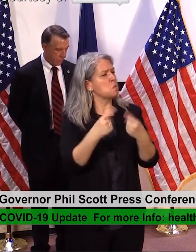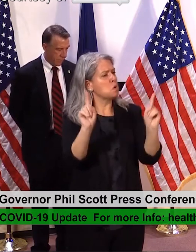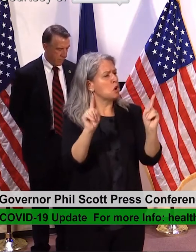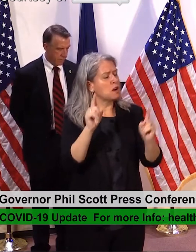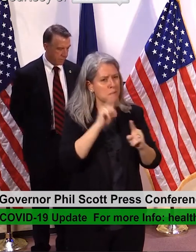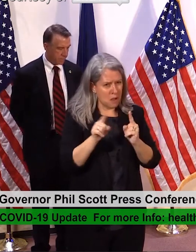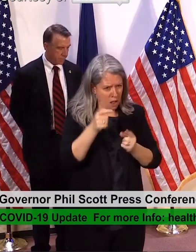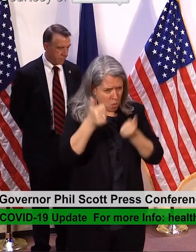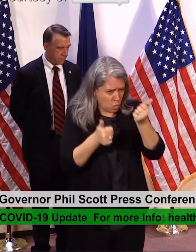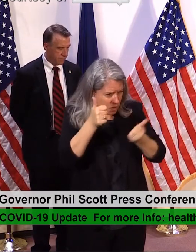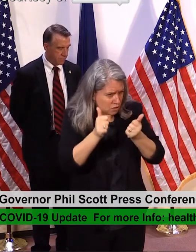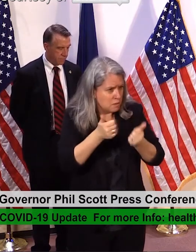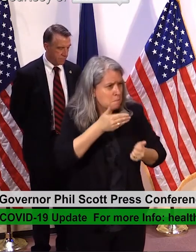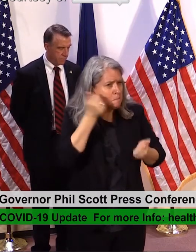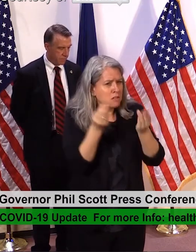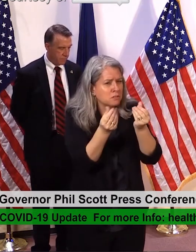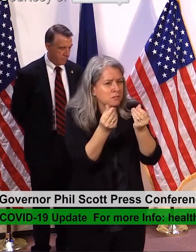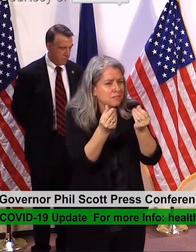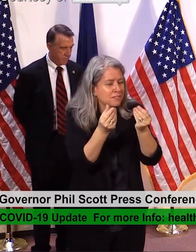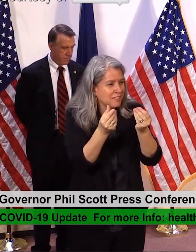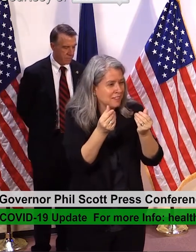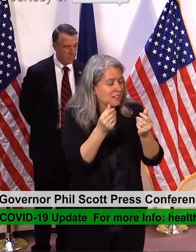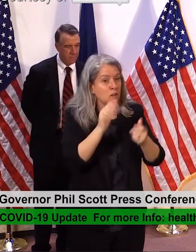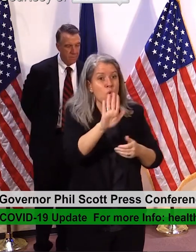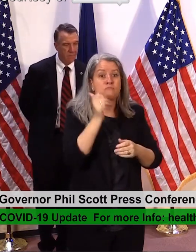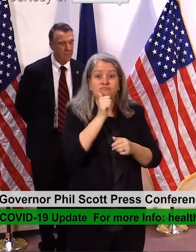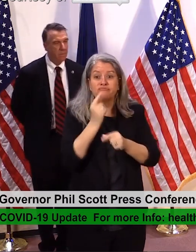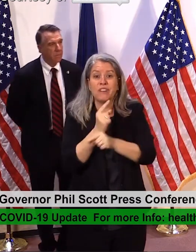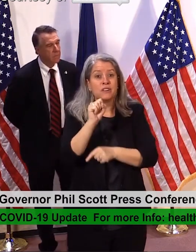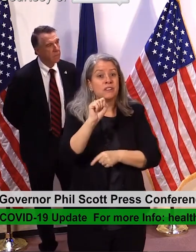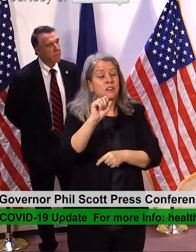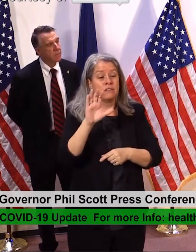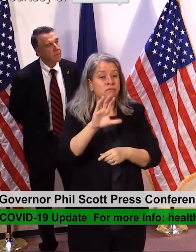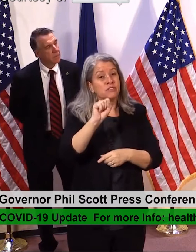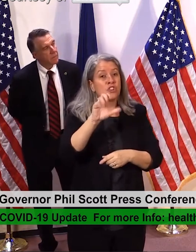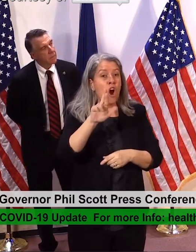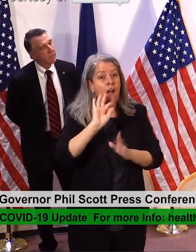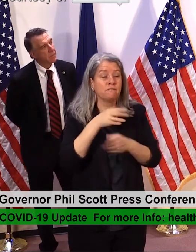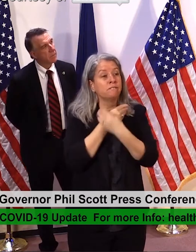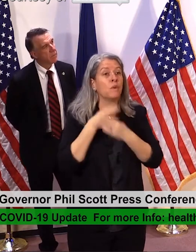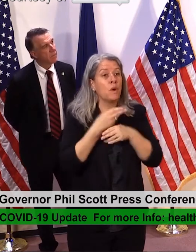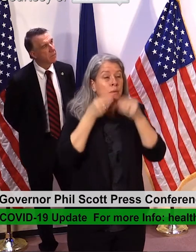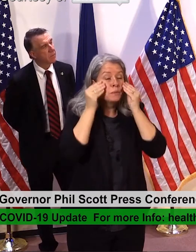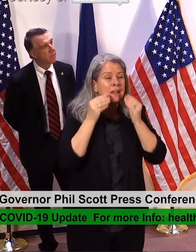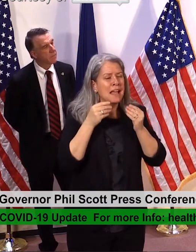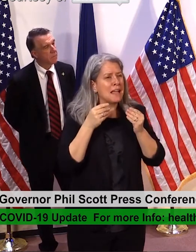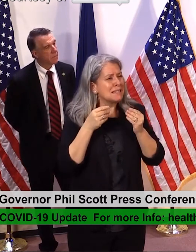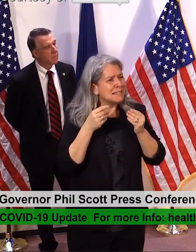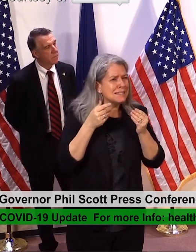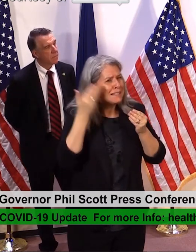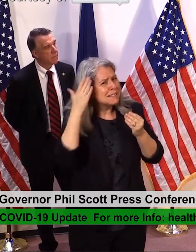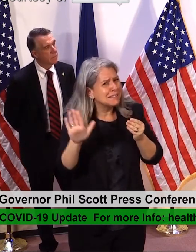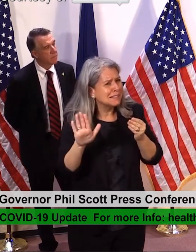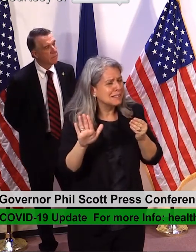can interpret what is thought to be most effective in the cloth facial covering category. And I know